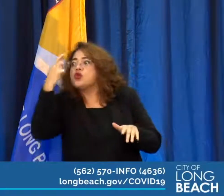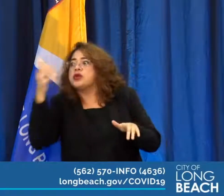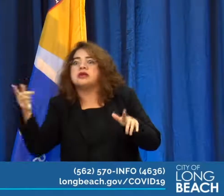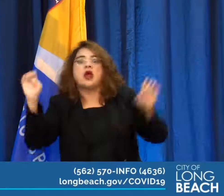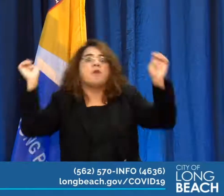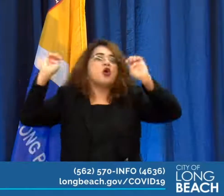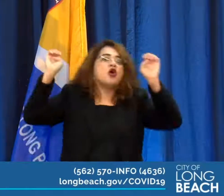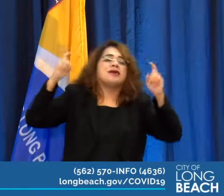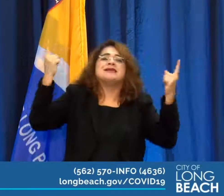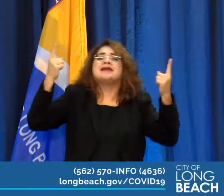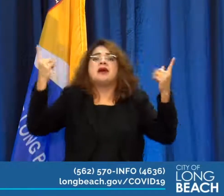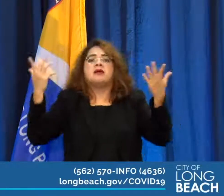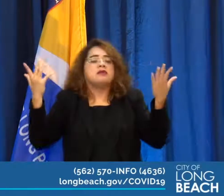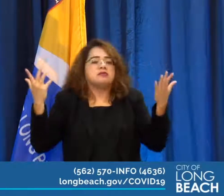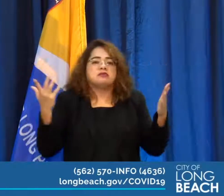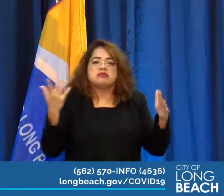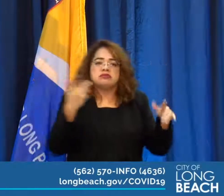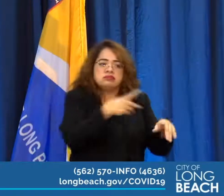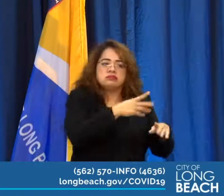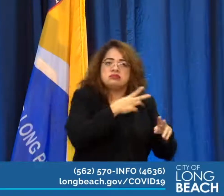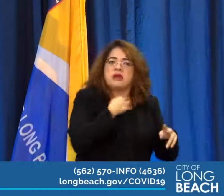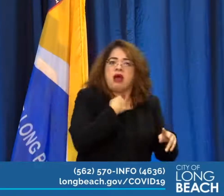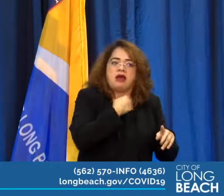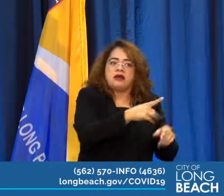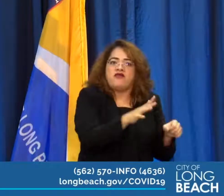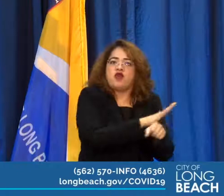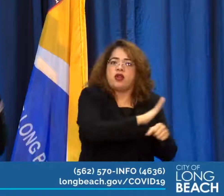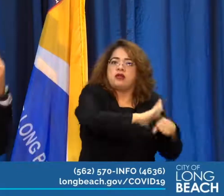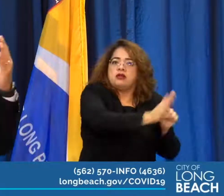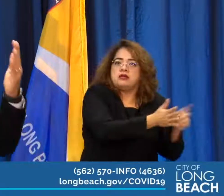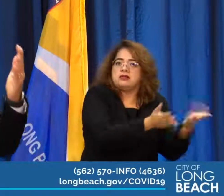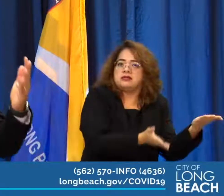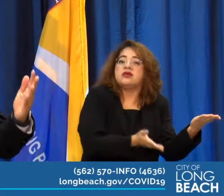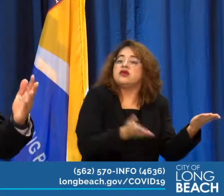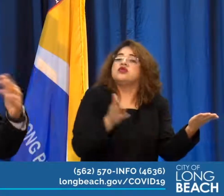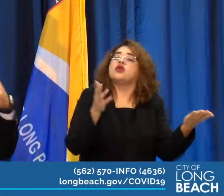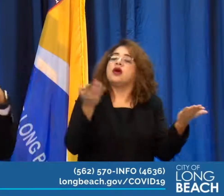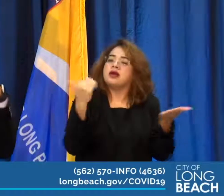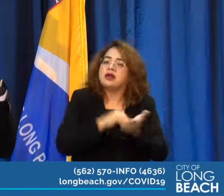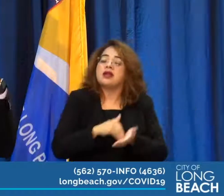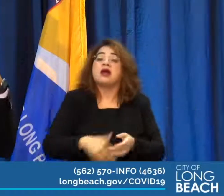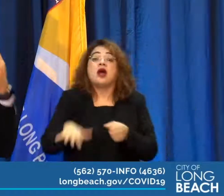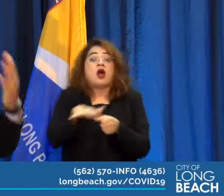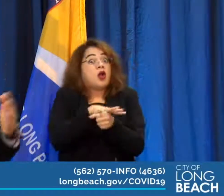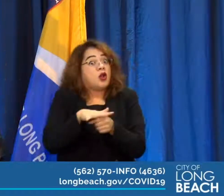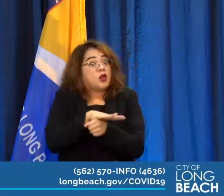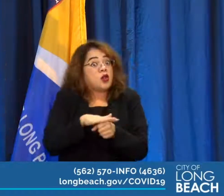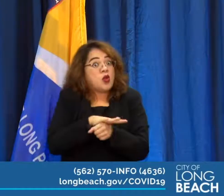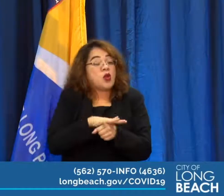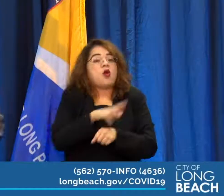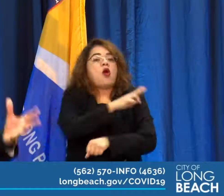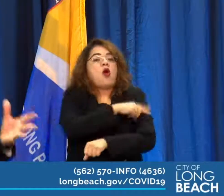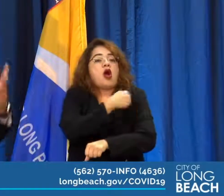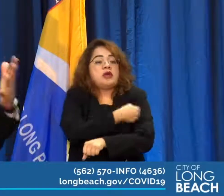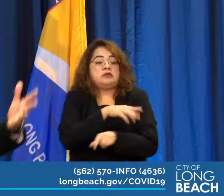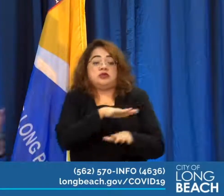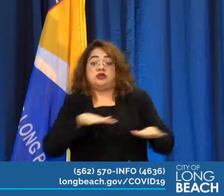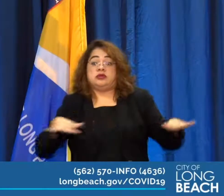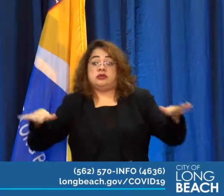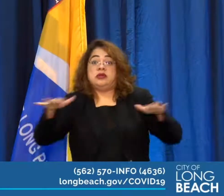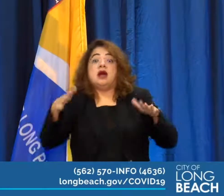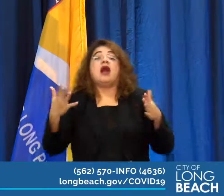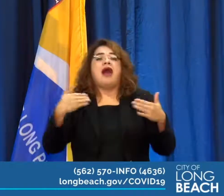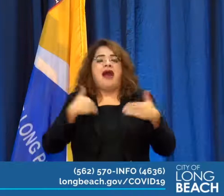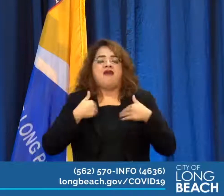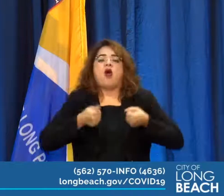any worst case scenarios. We do have obviously some mobile hospital opportunities to expand at the convention